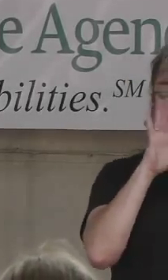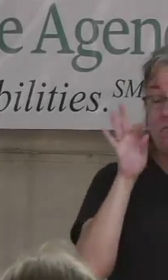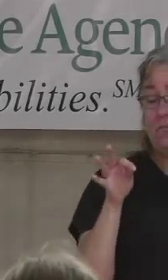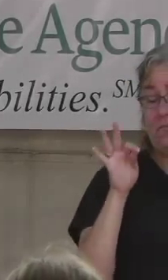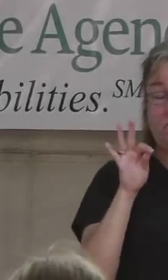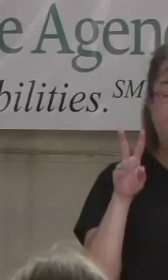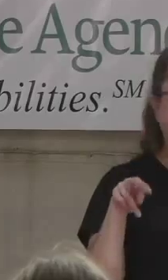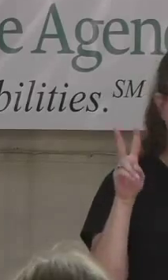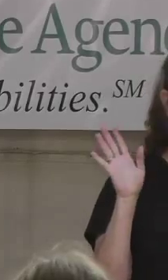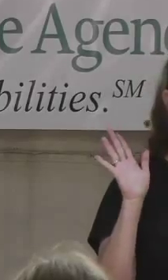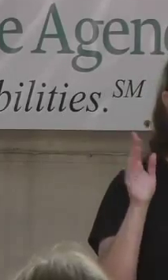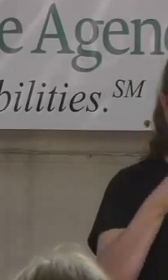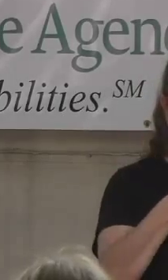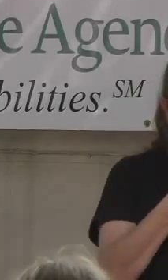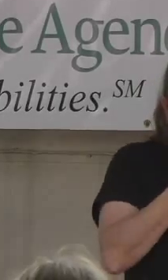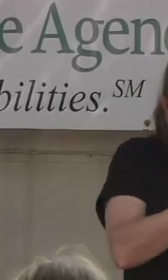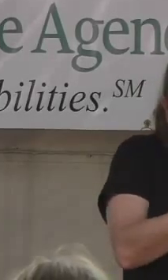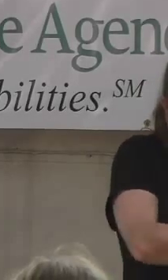us.